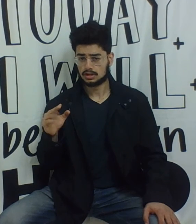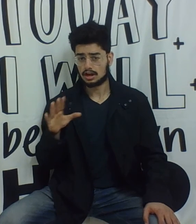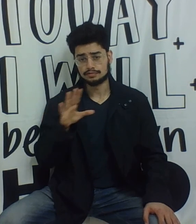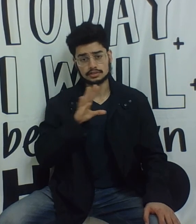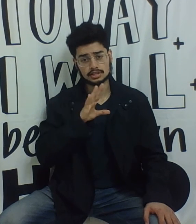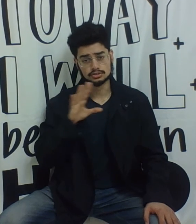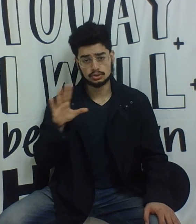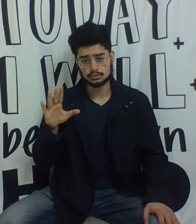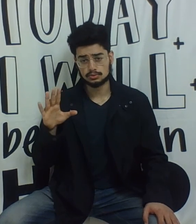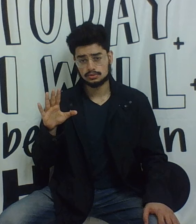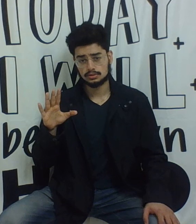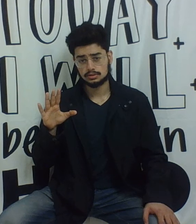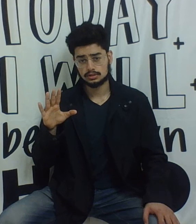I've realized though